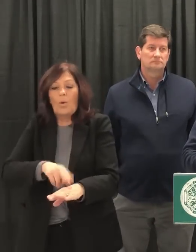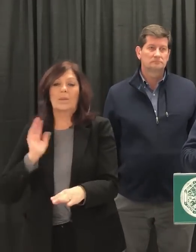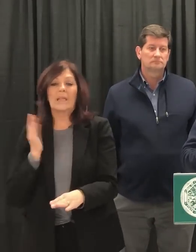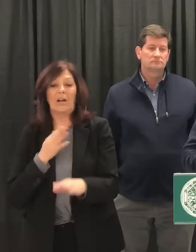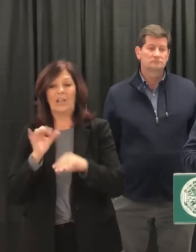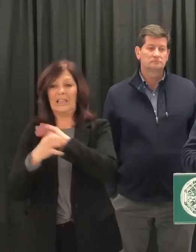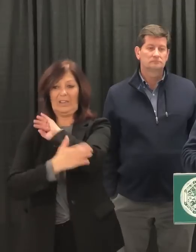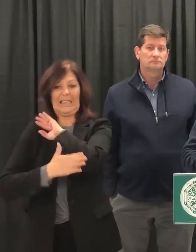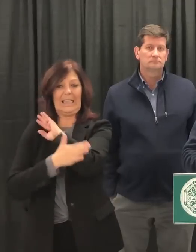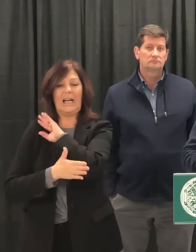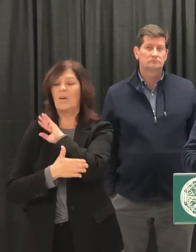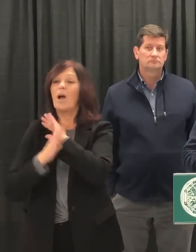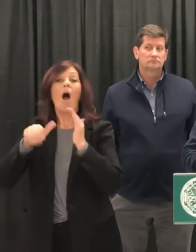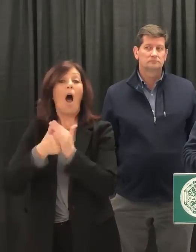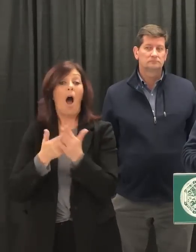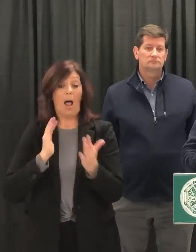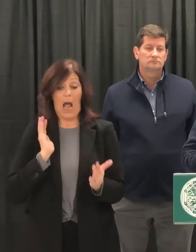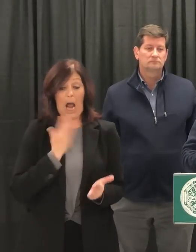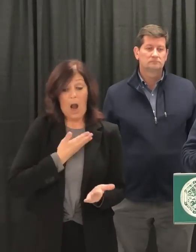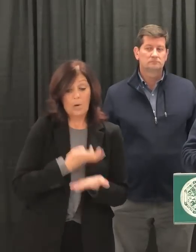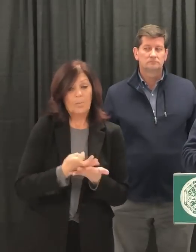forces because just all our equipment's not enough.